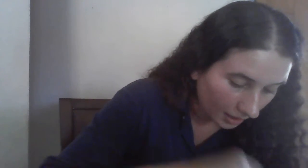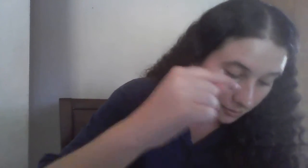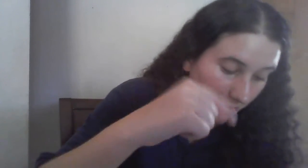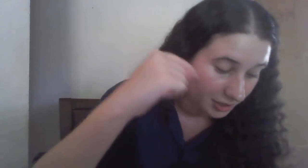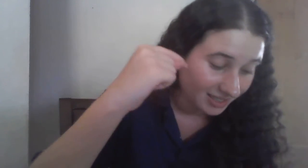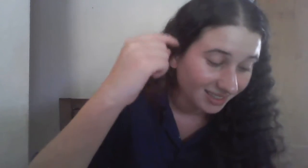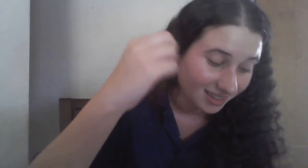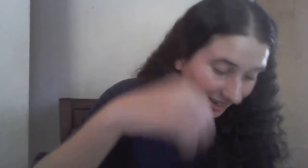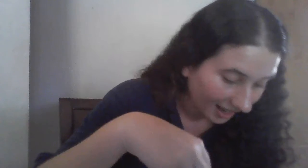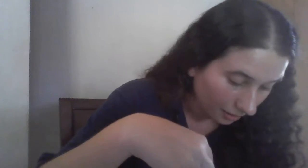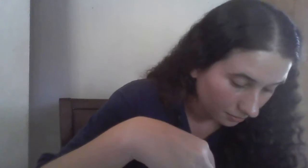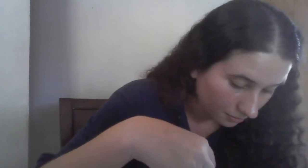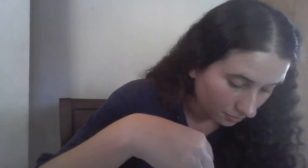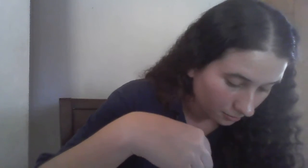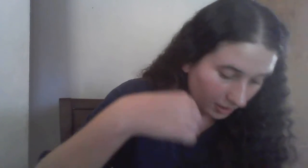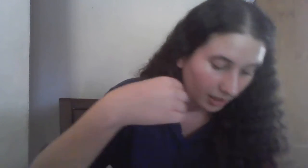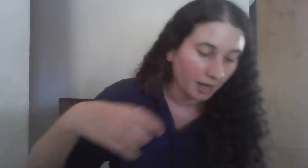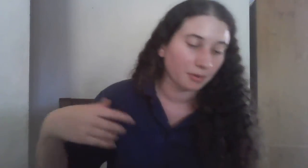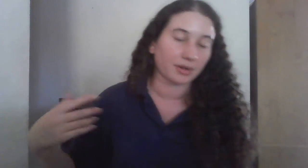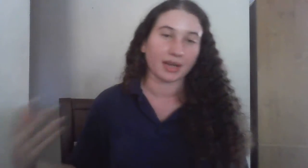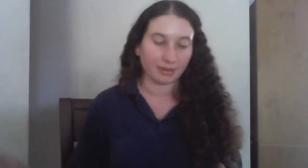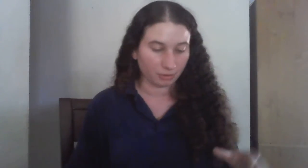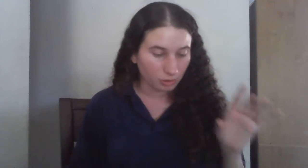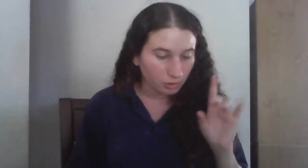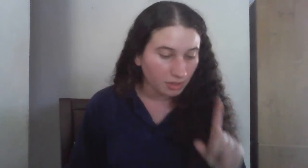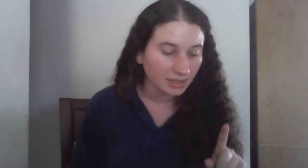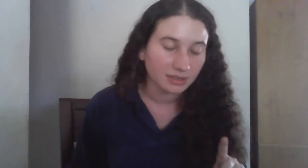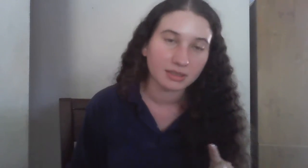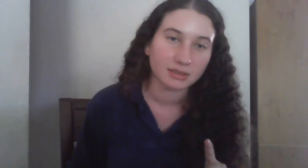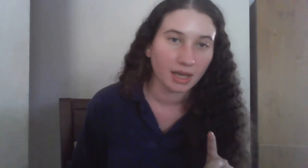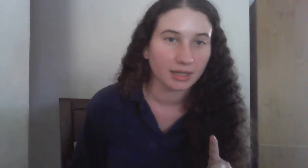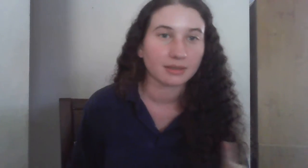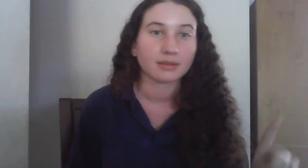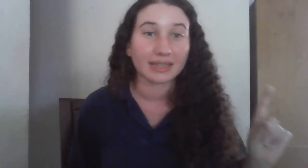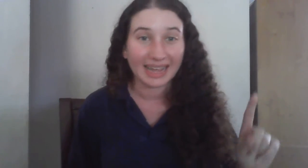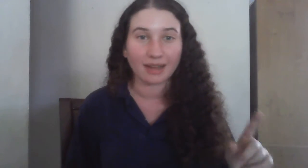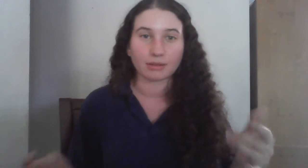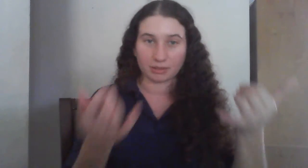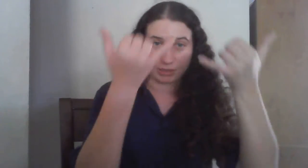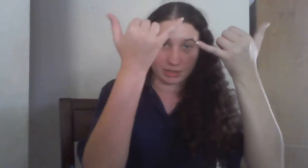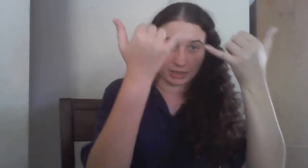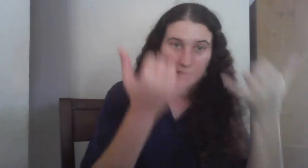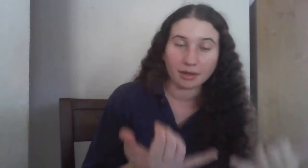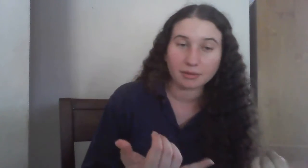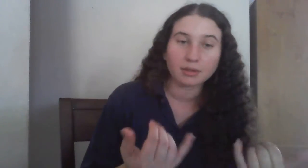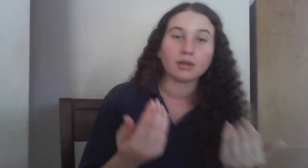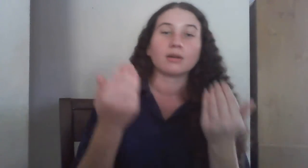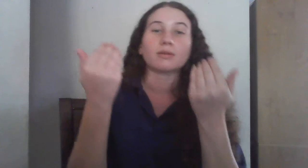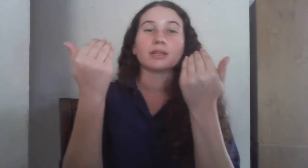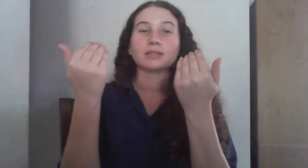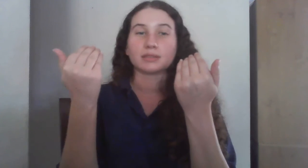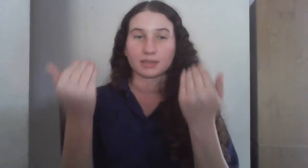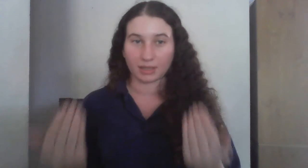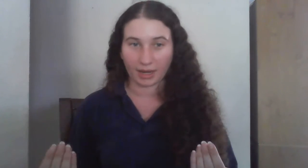am working now? Right? I work now. There's two ways to sign now. There's now or there's now.